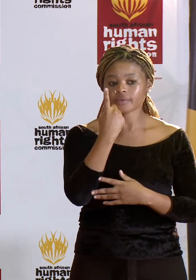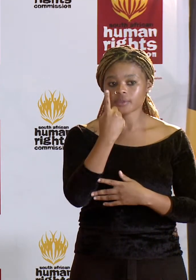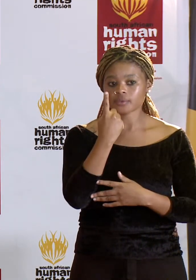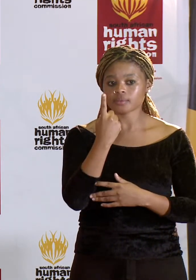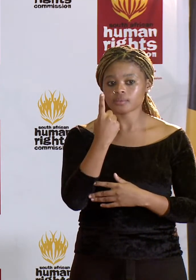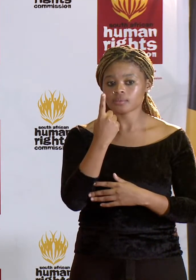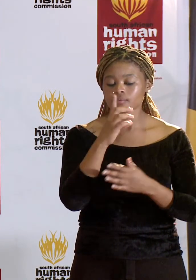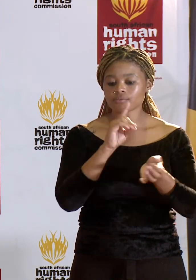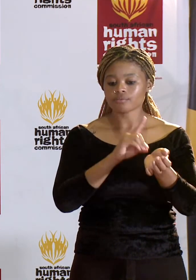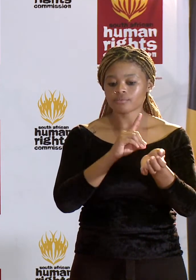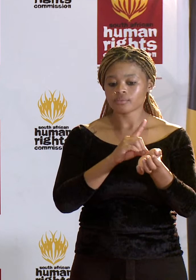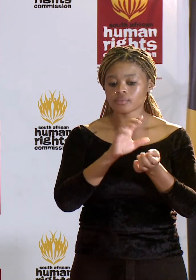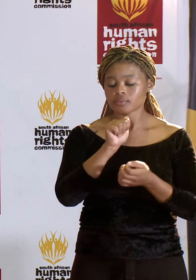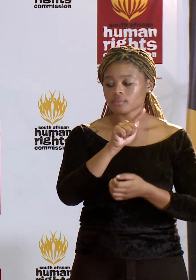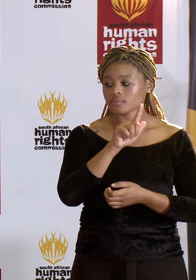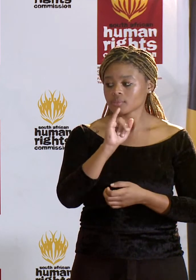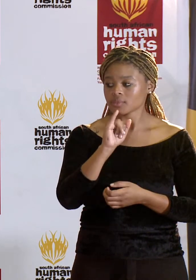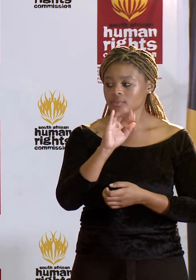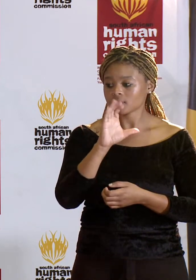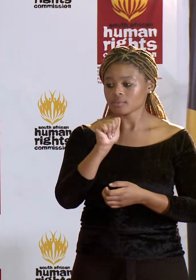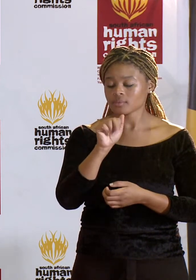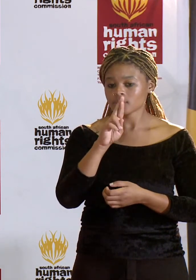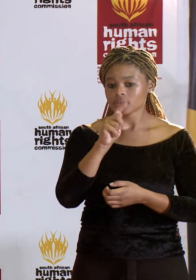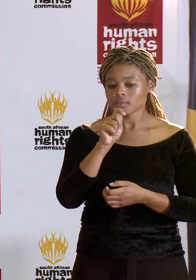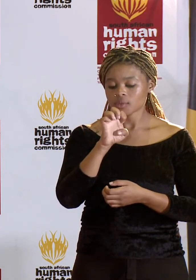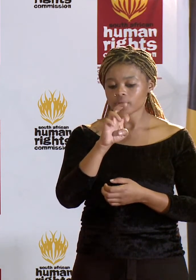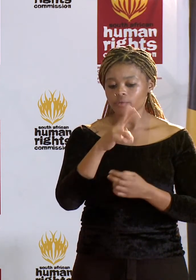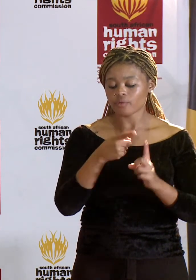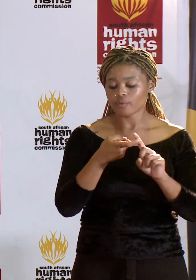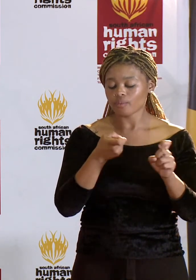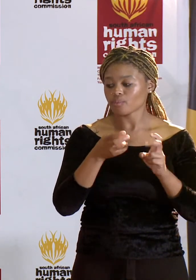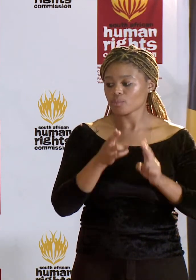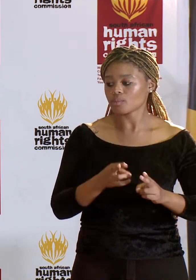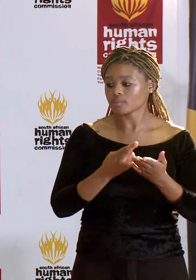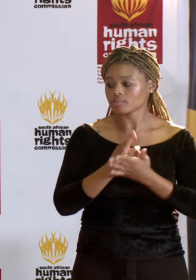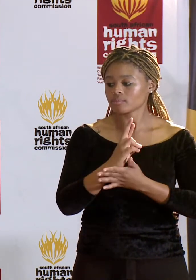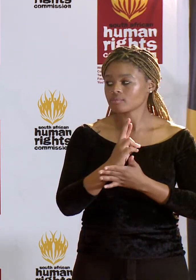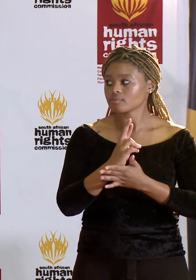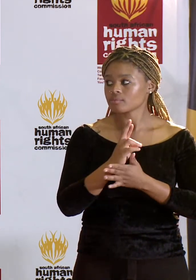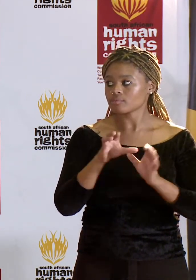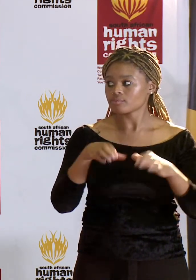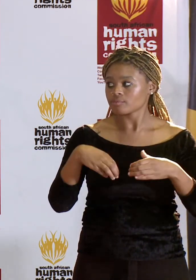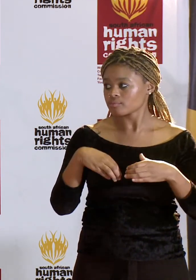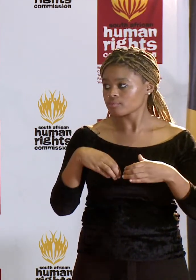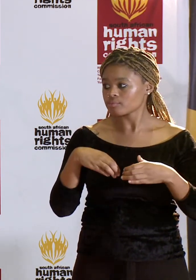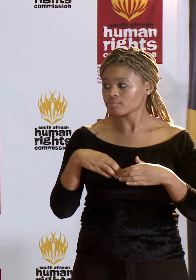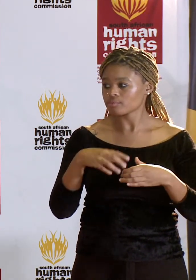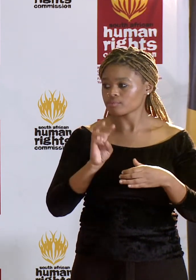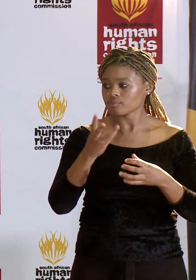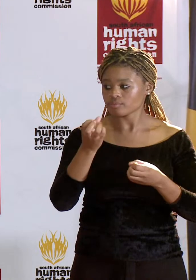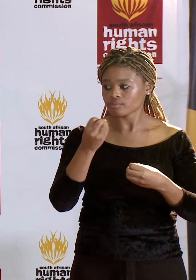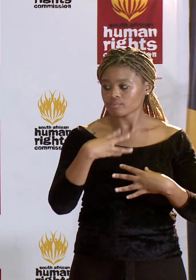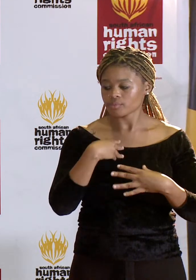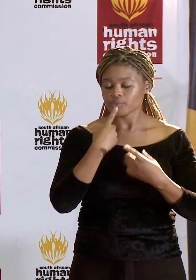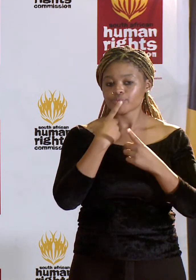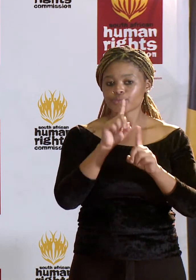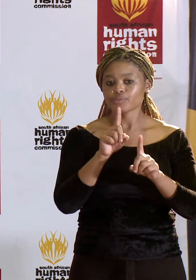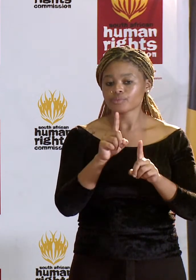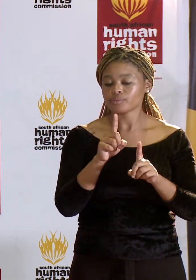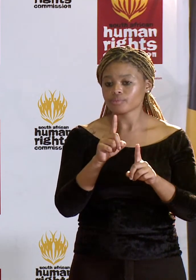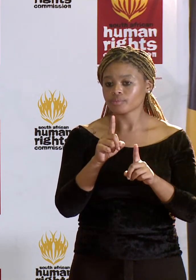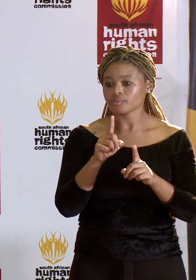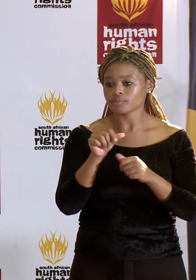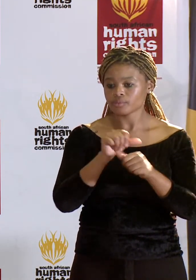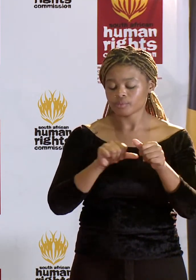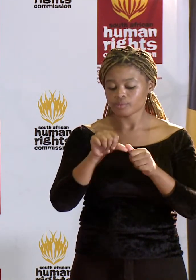with Dr. Eileen Carter from the Human Rights Commission. She will give us an introduction